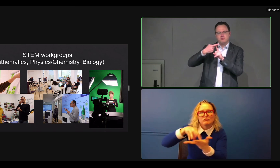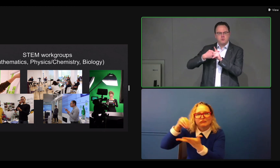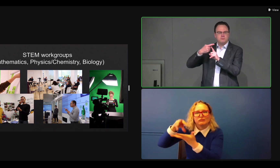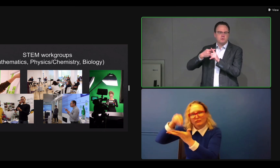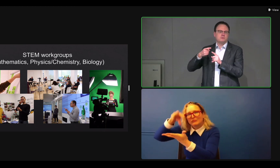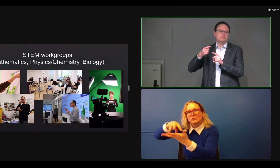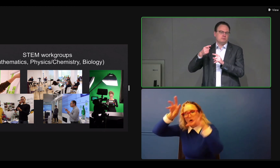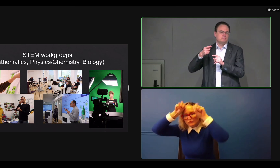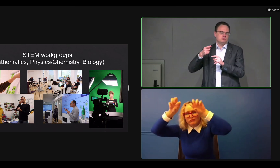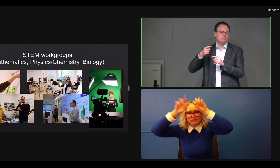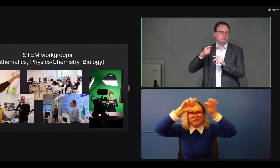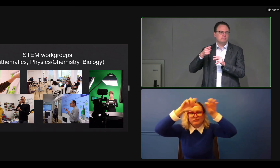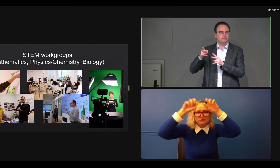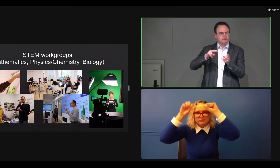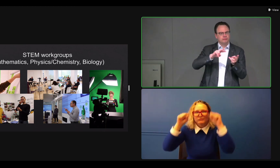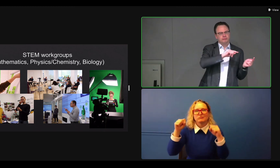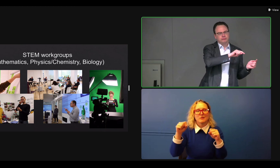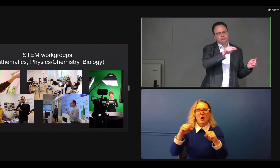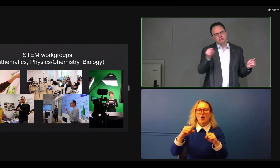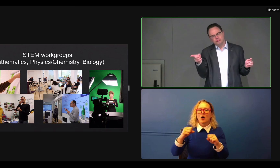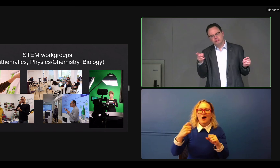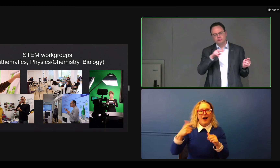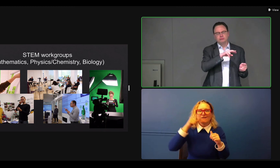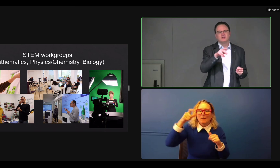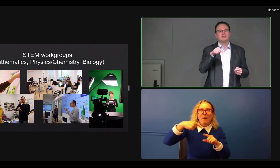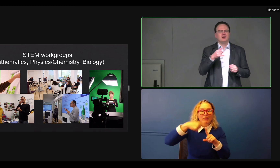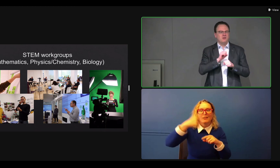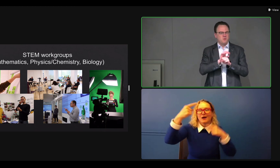collaborate. Our goal was to meet monthly.